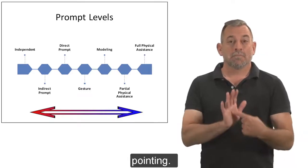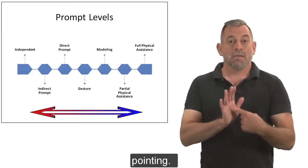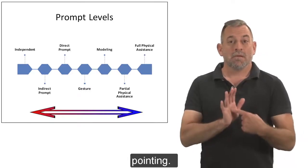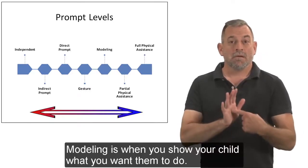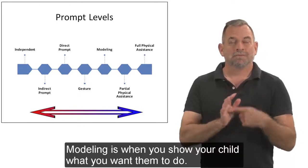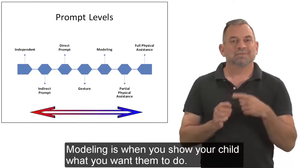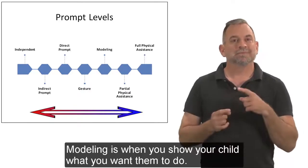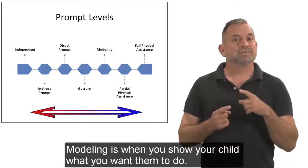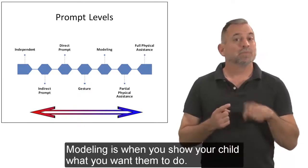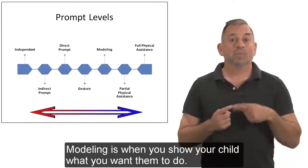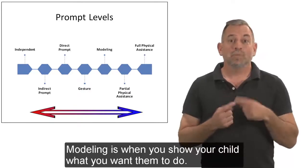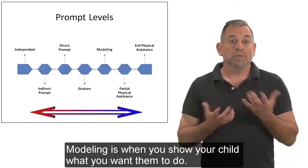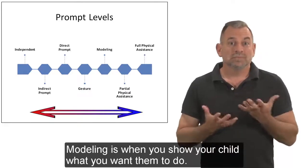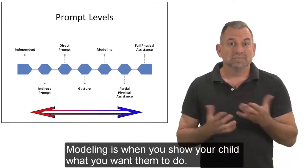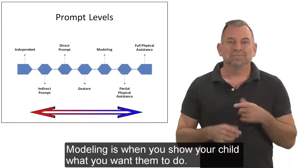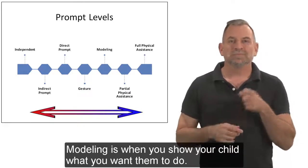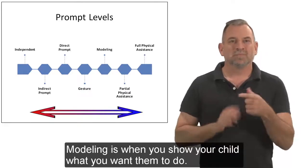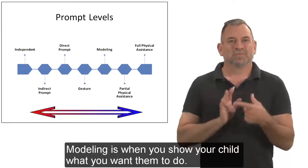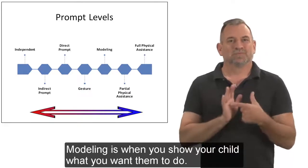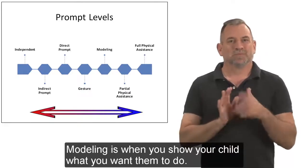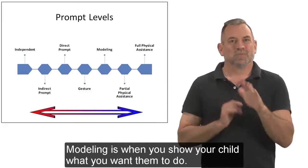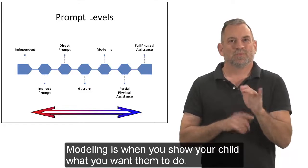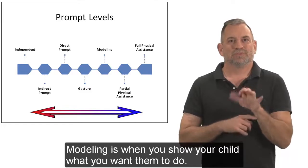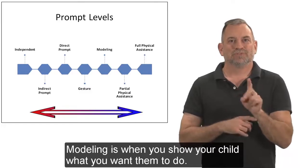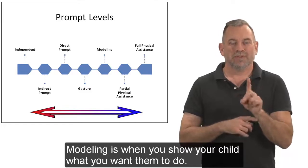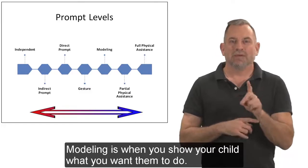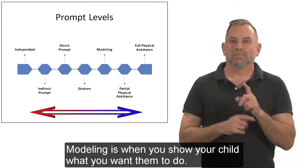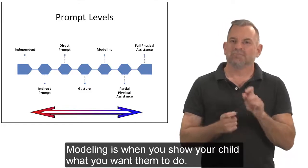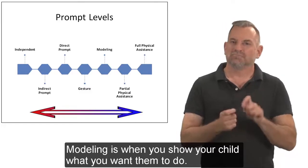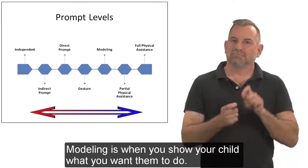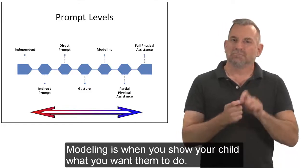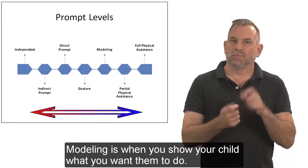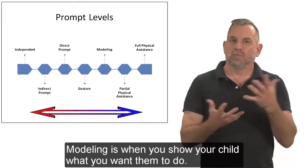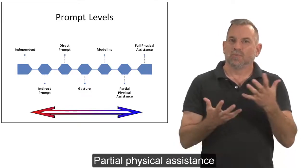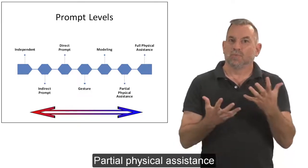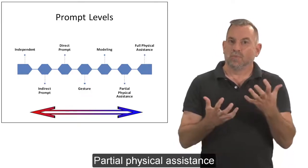Modeling is when you show your child what you want them to do.